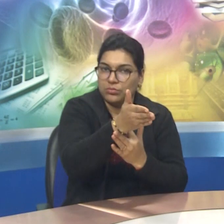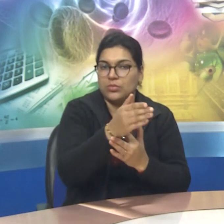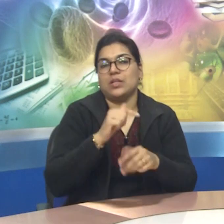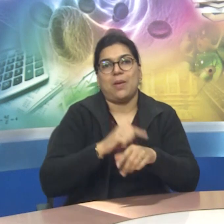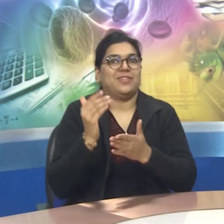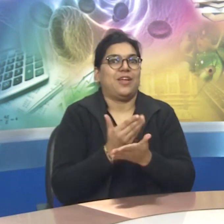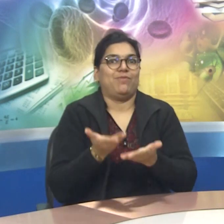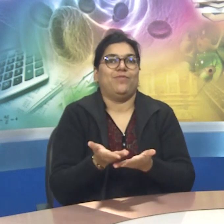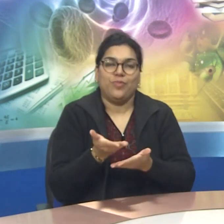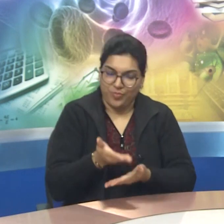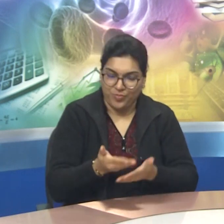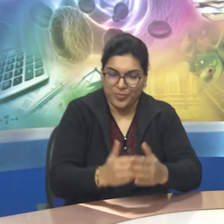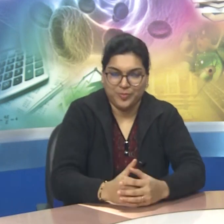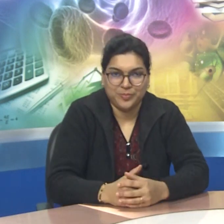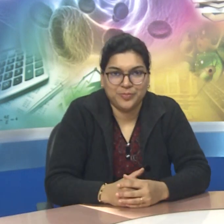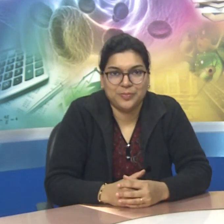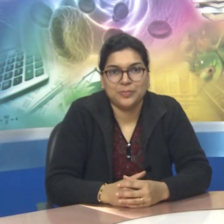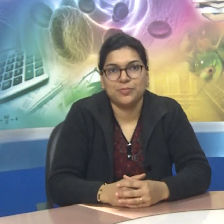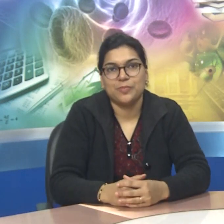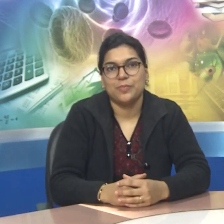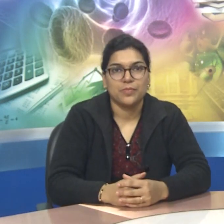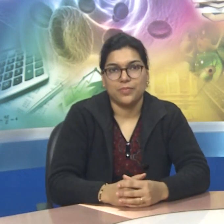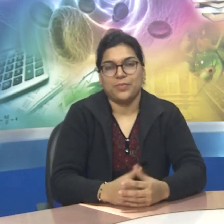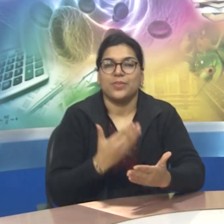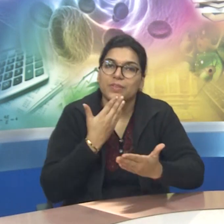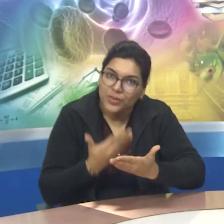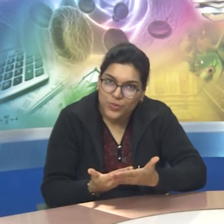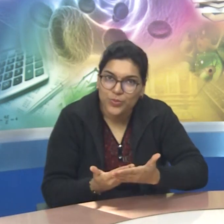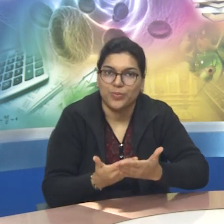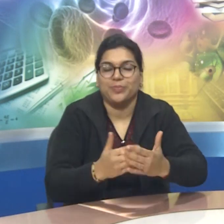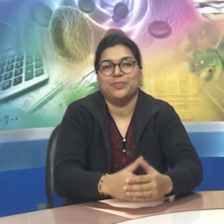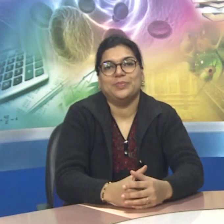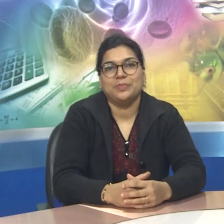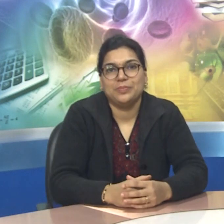Thank you.